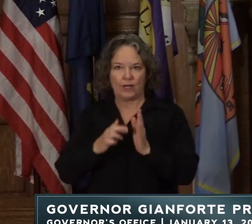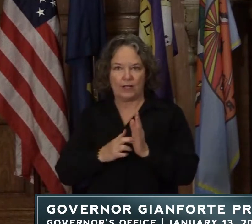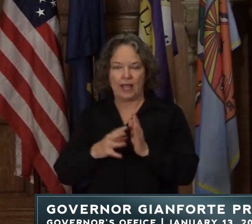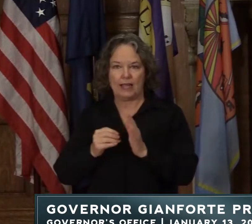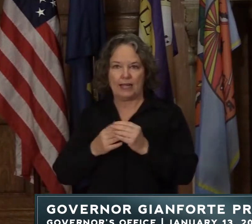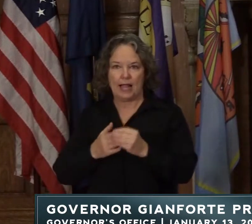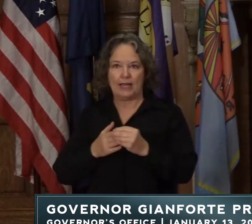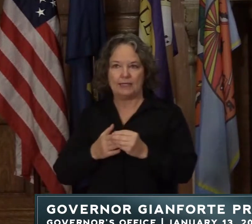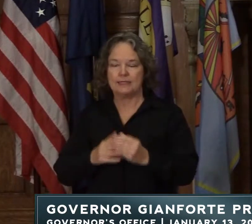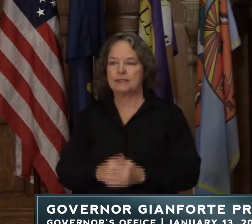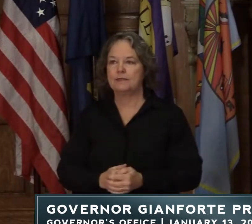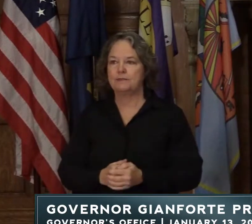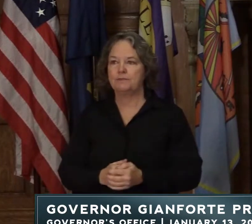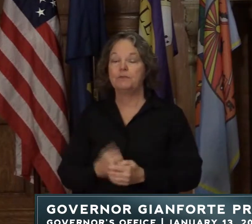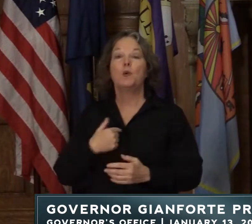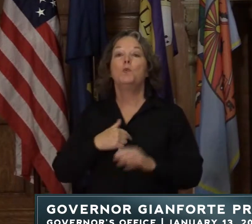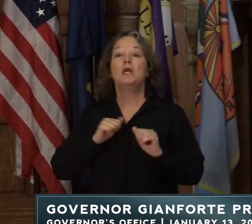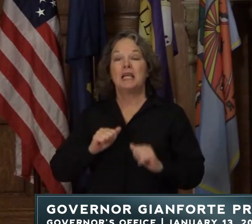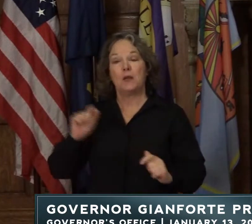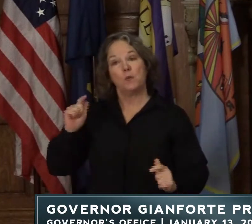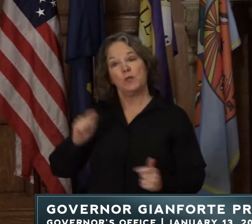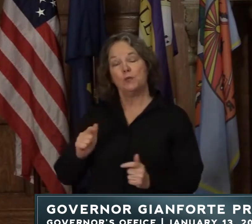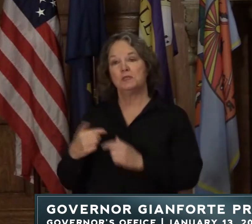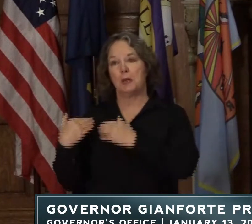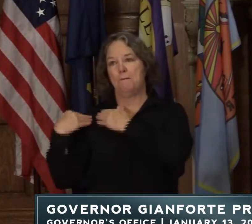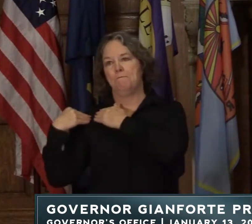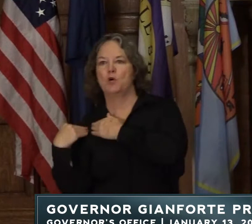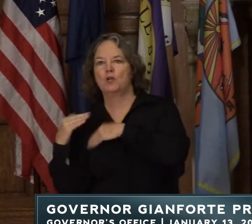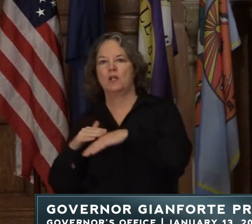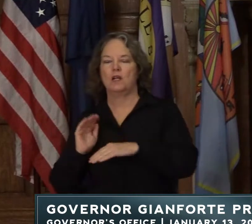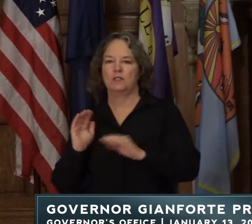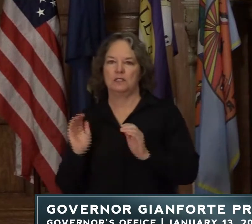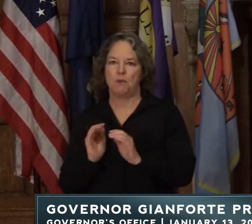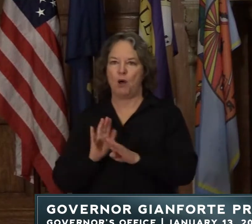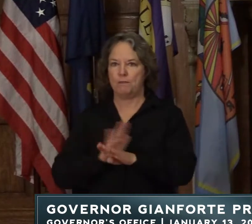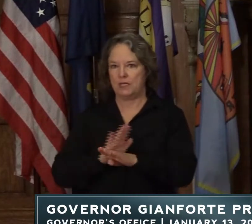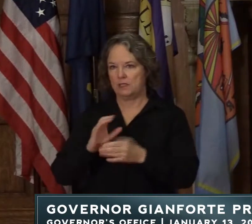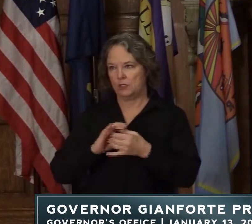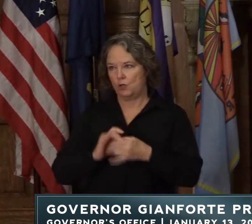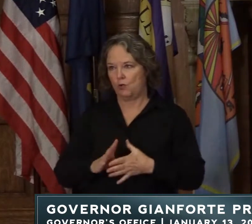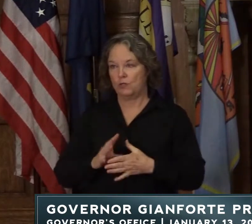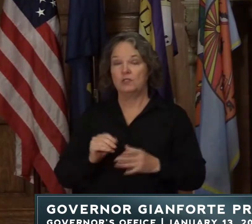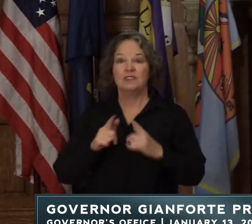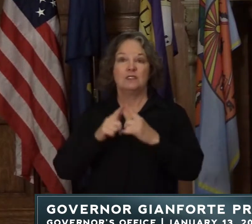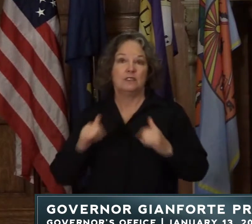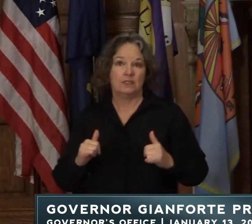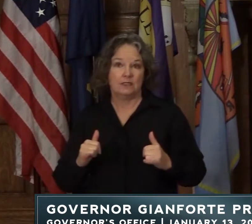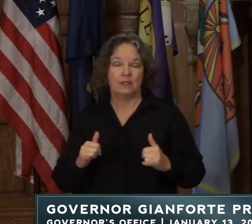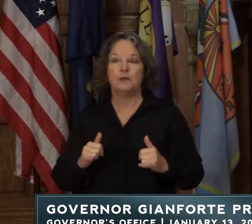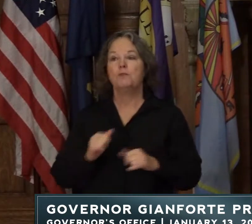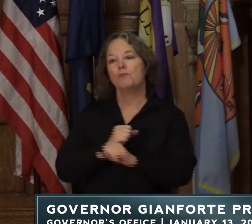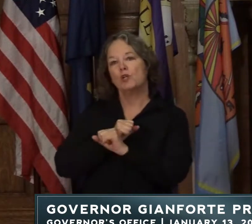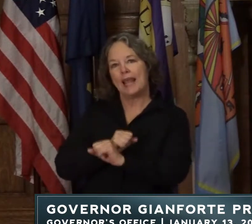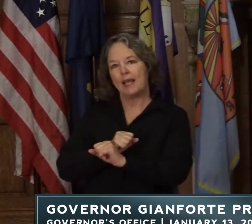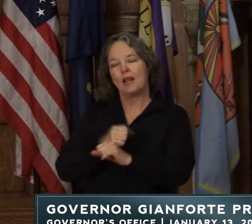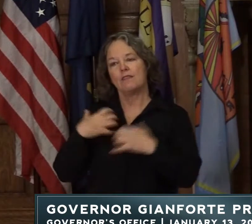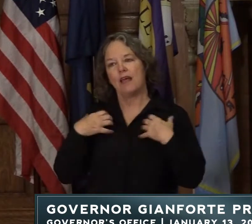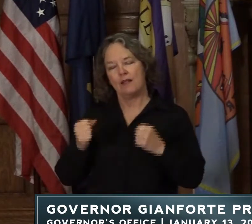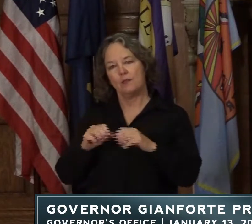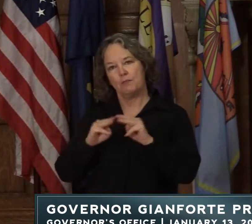guidance. We can reduce the burden on our small business owners while simultaneously protecting the health